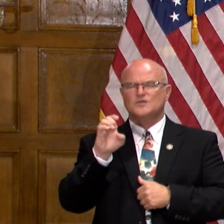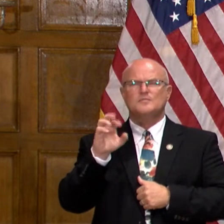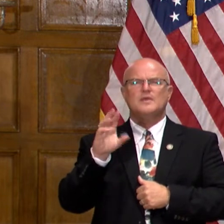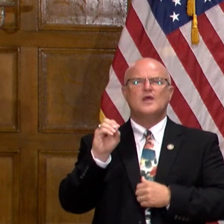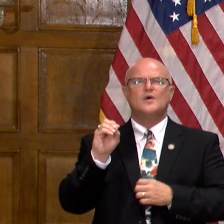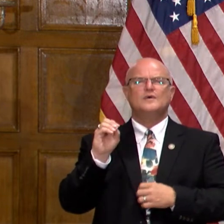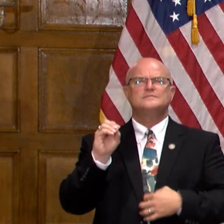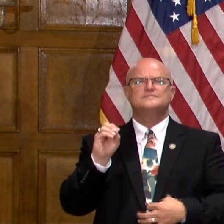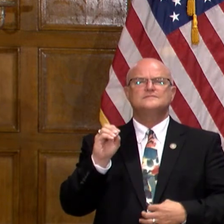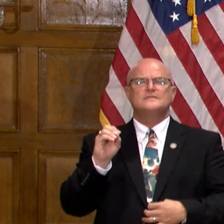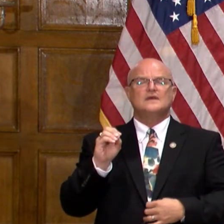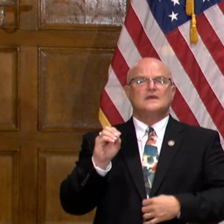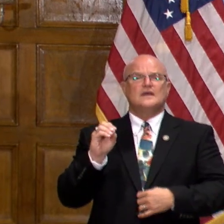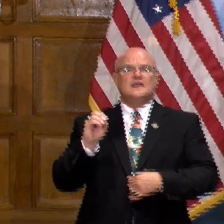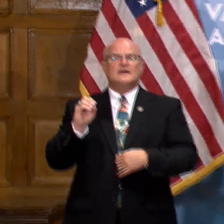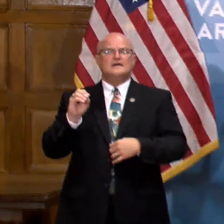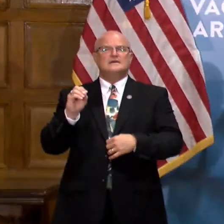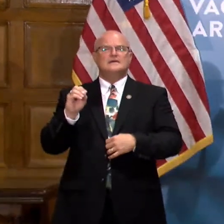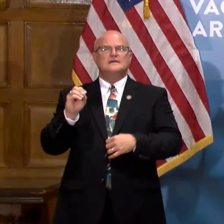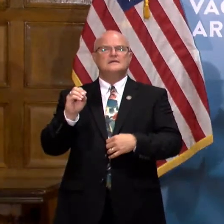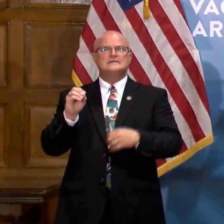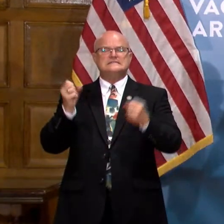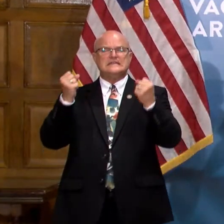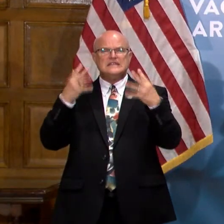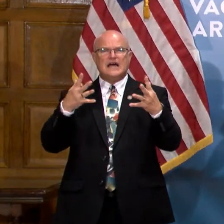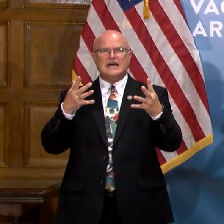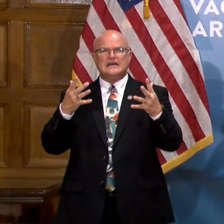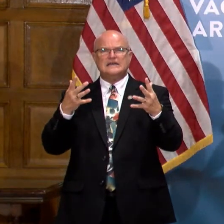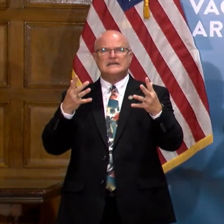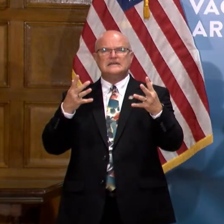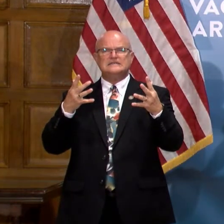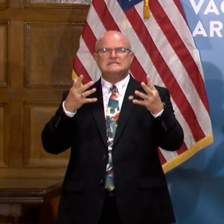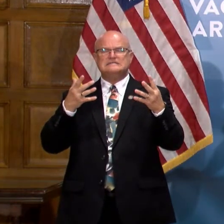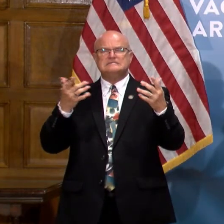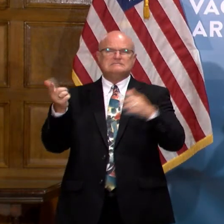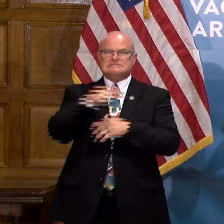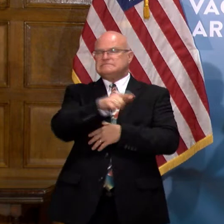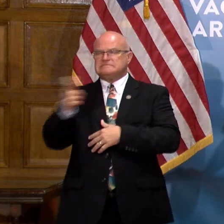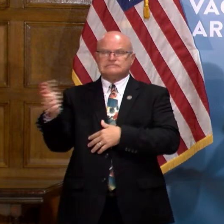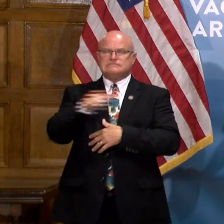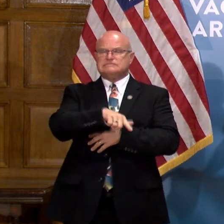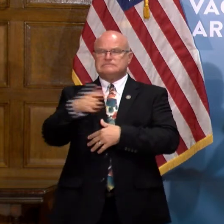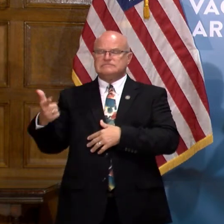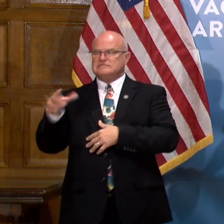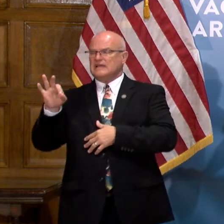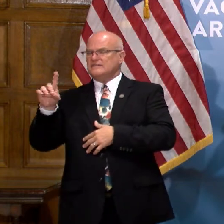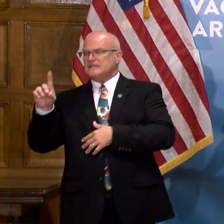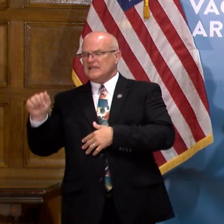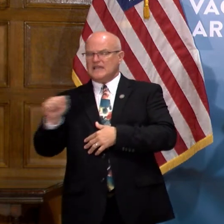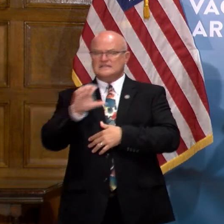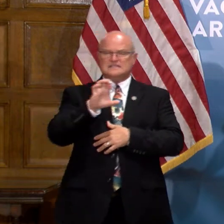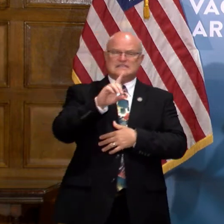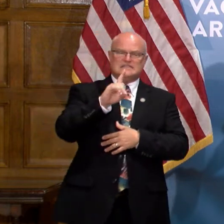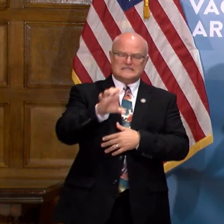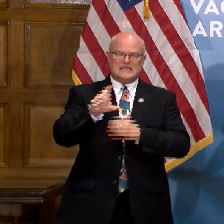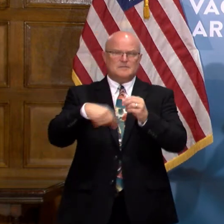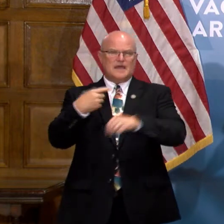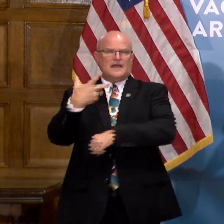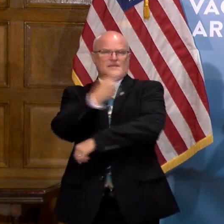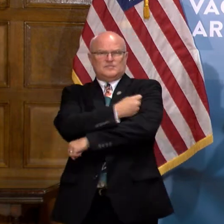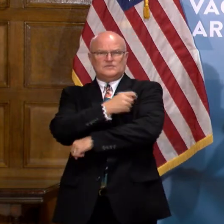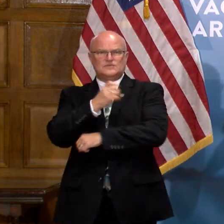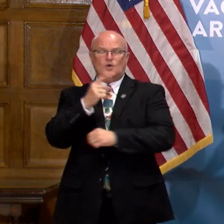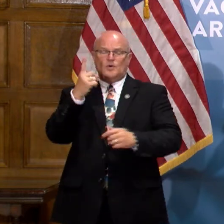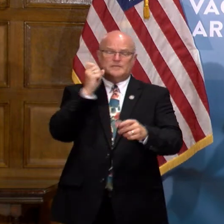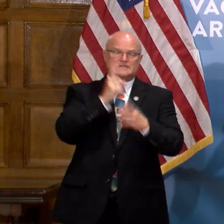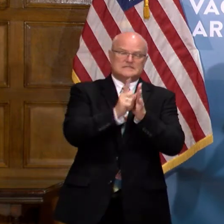Romero. There has been a lot of back and forth regarding the FDA, the CDC, regarding these booster shots. 1 minute